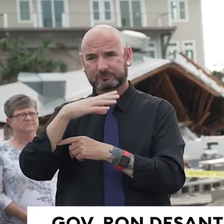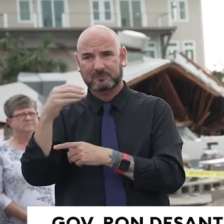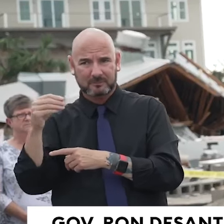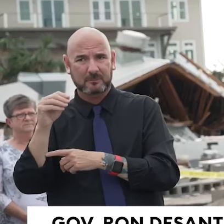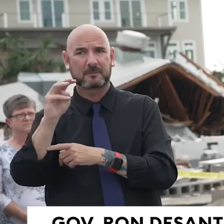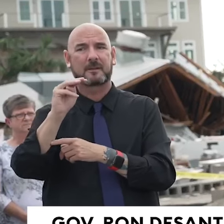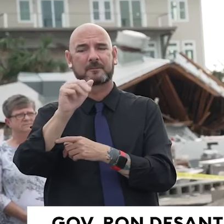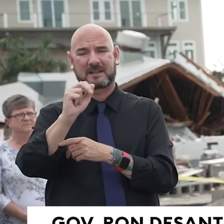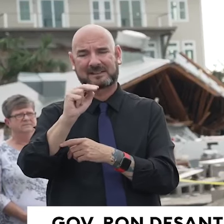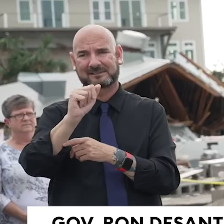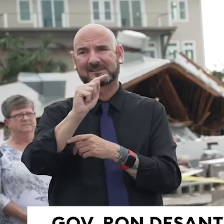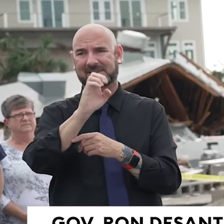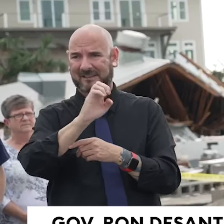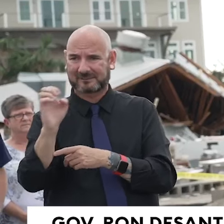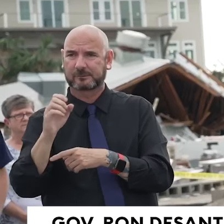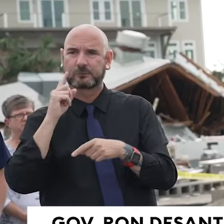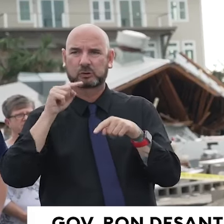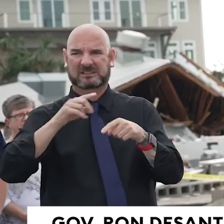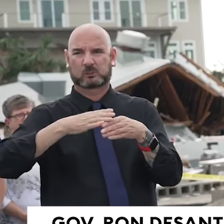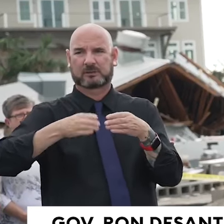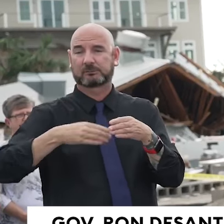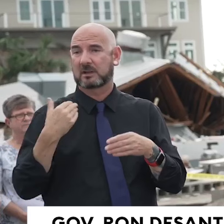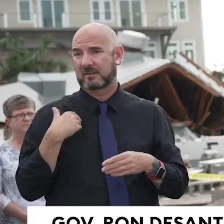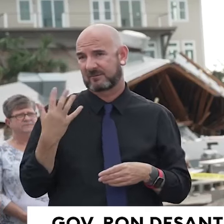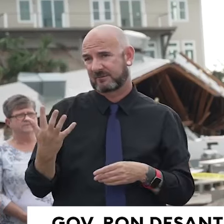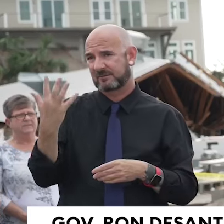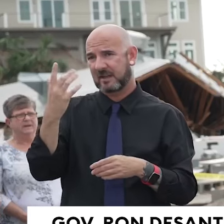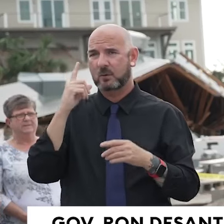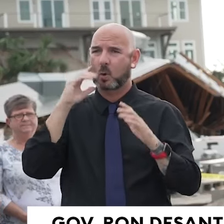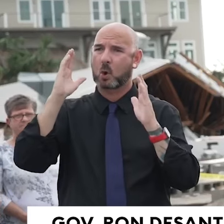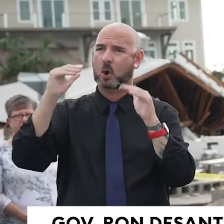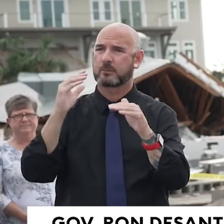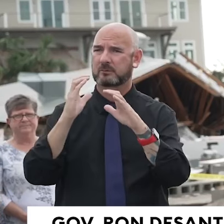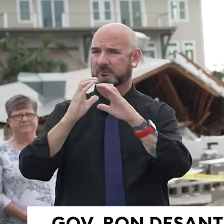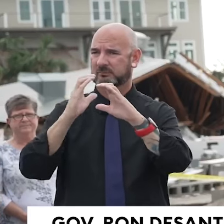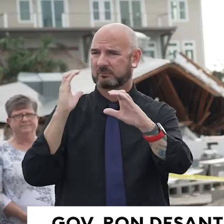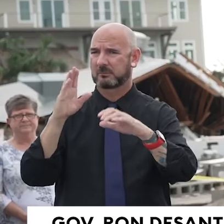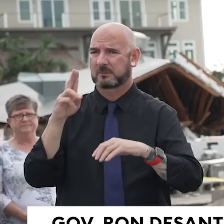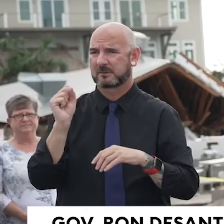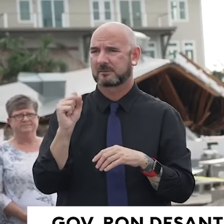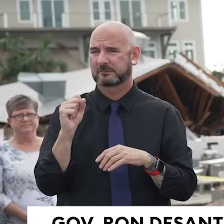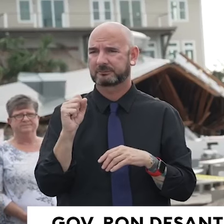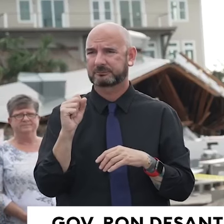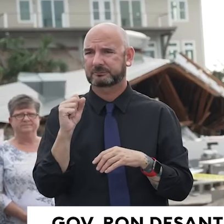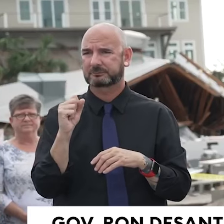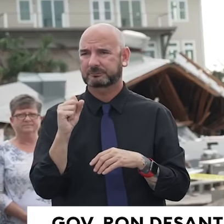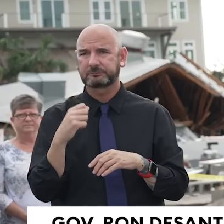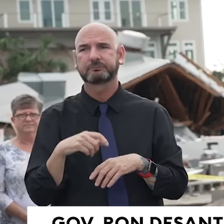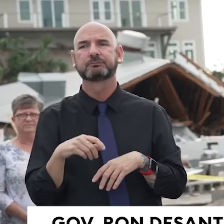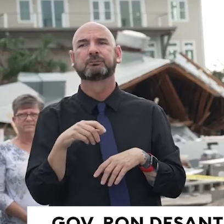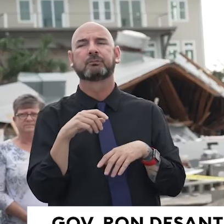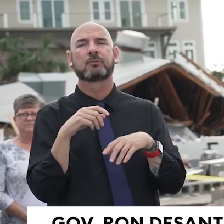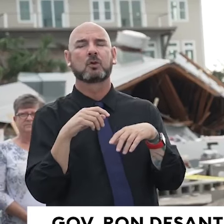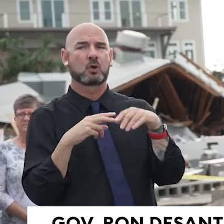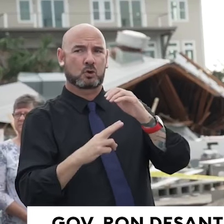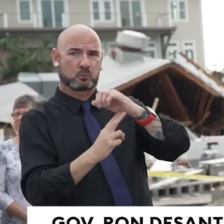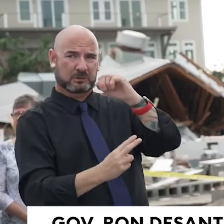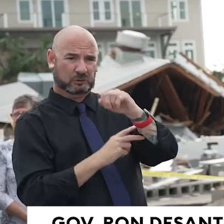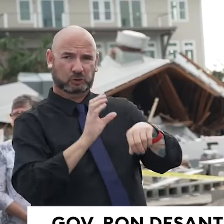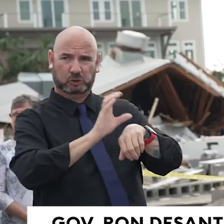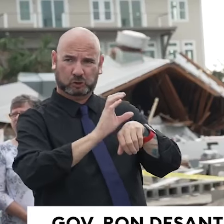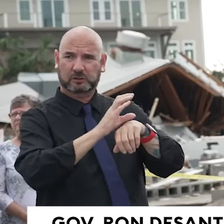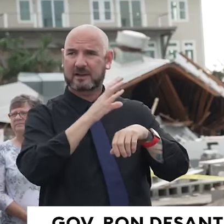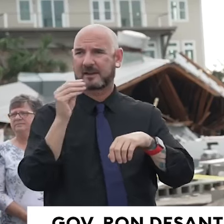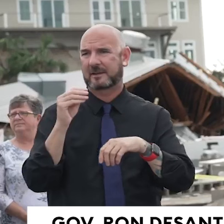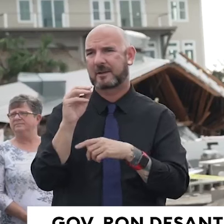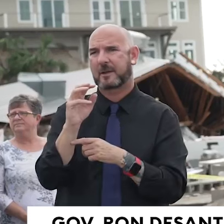Now we have 5 Hope buses: Bridge Church in Madison, 9 a.m. to 12. Alton Church